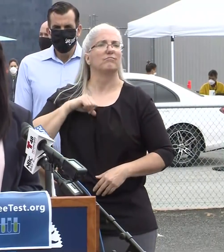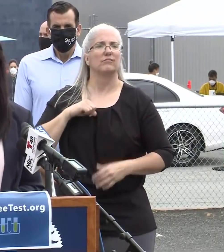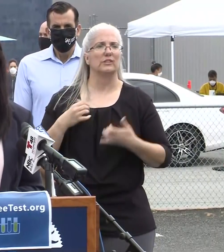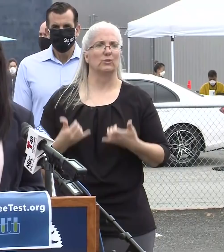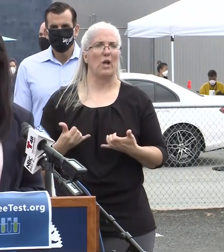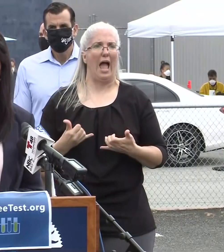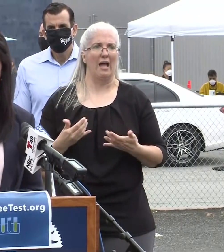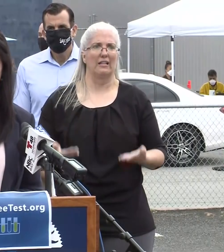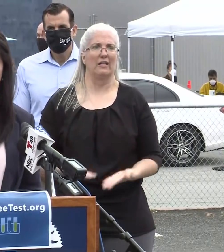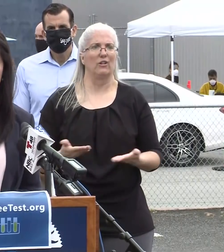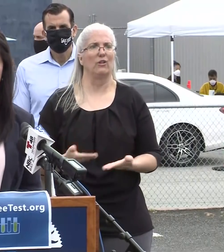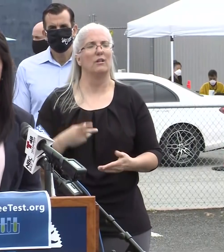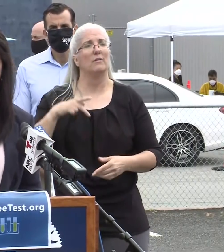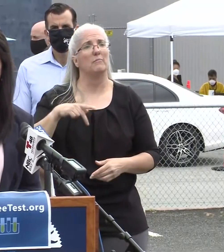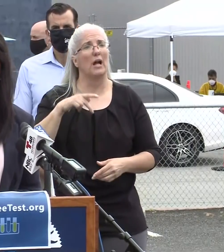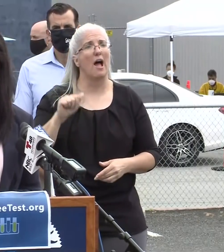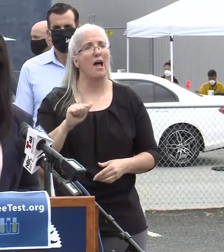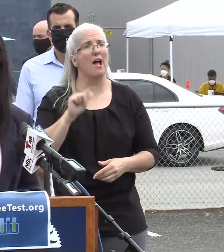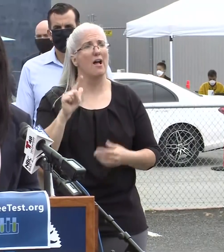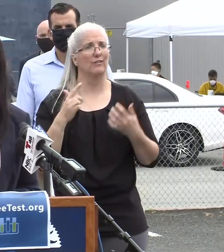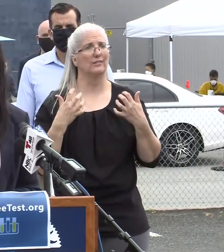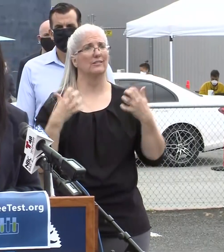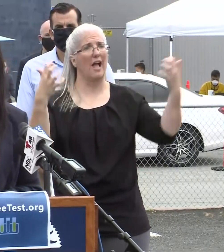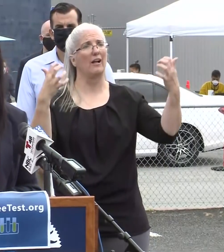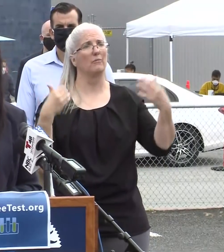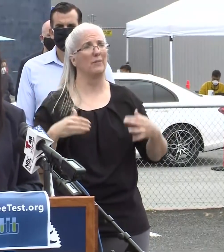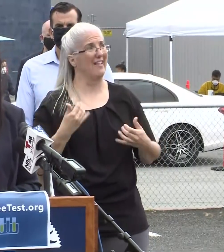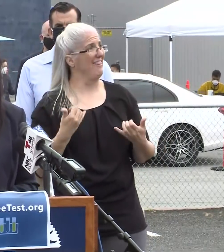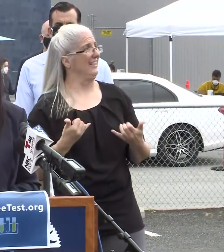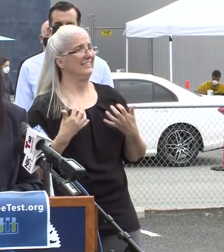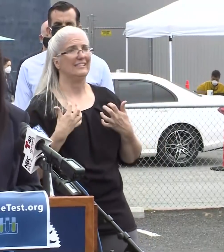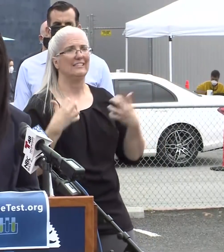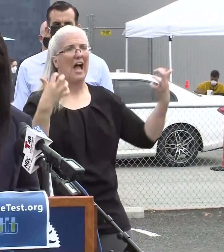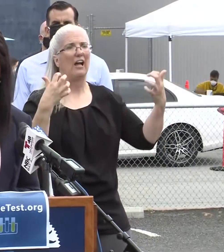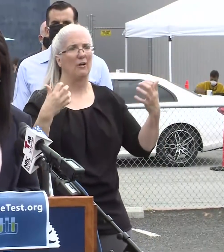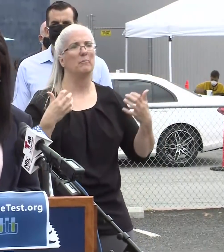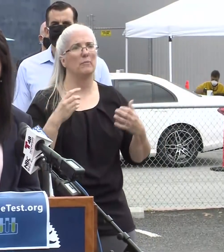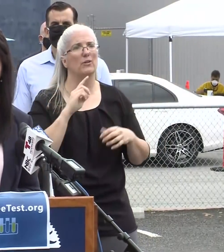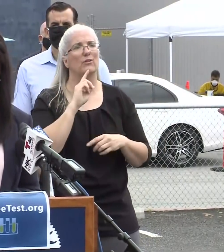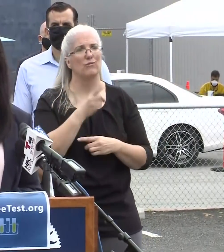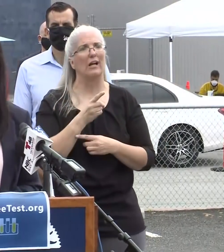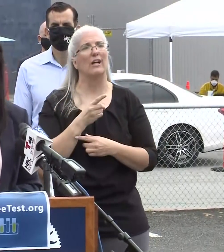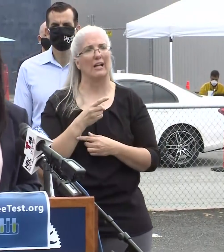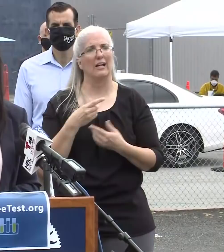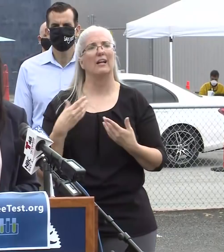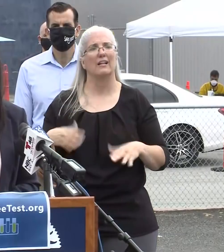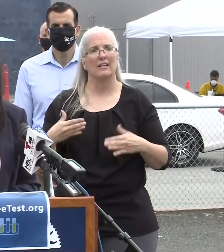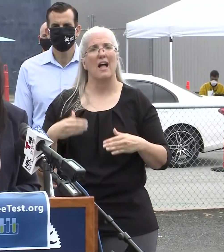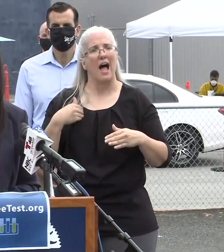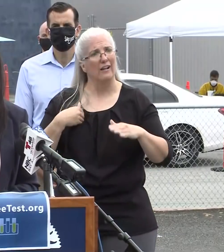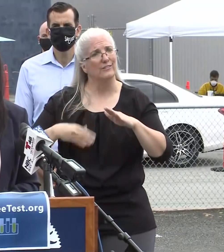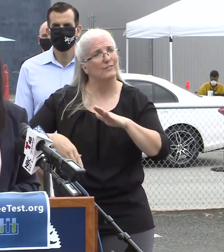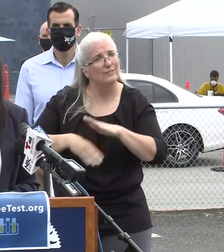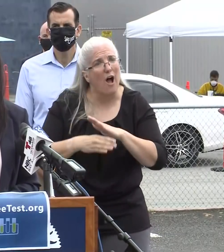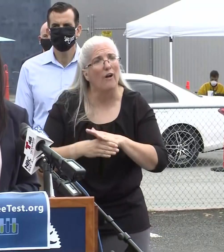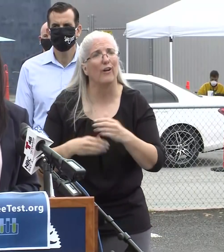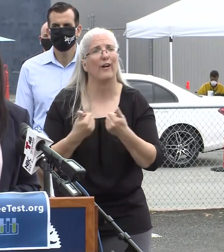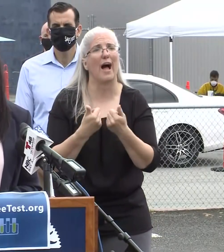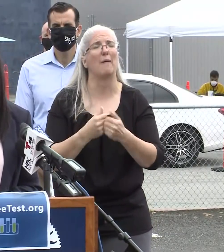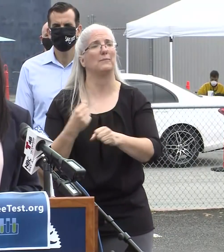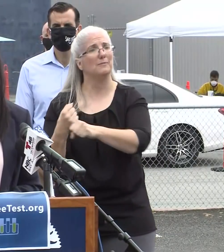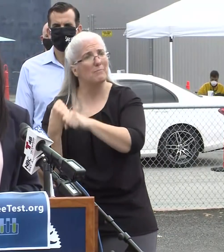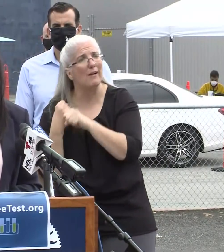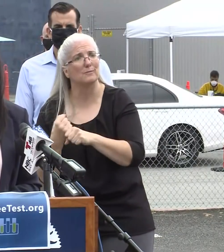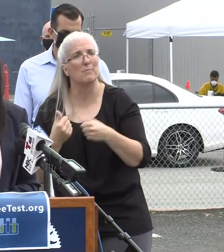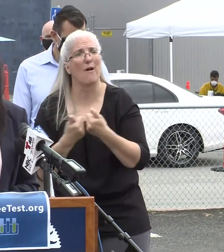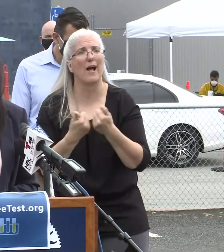PAL Stadium. This has been the stadium that has seen soccer games, baseball games,